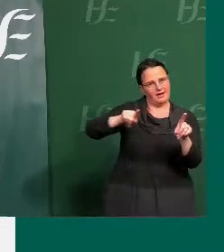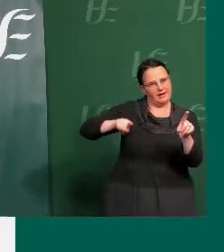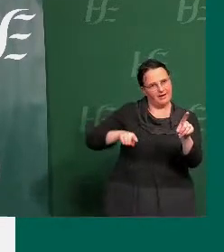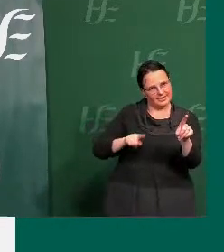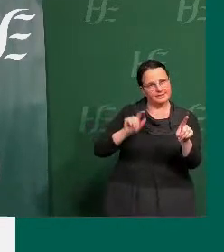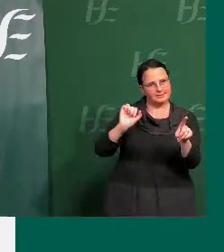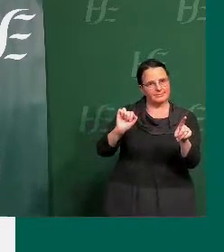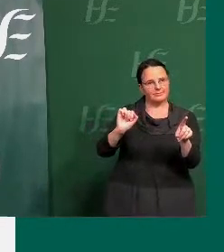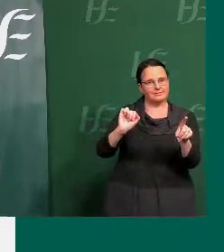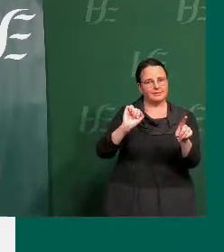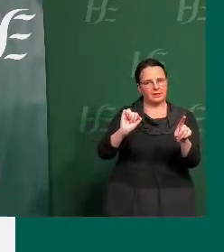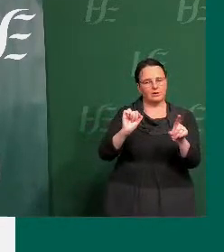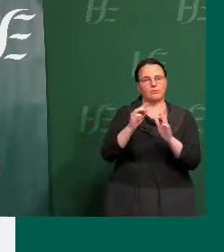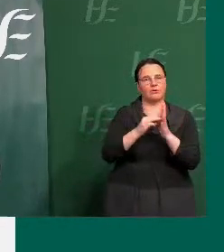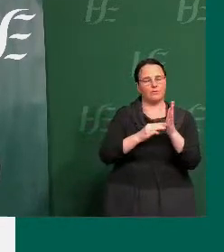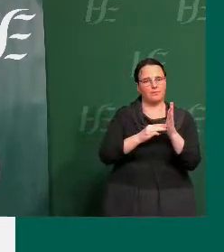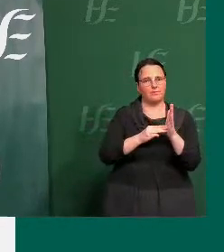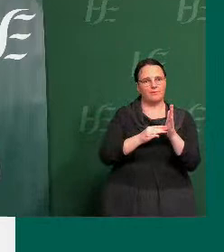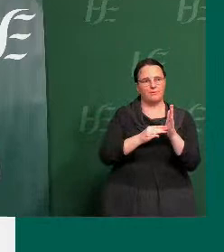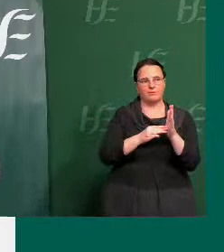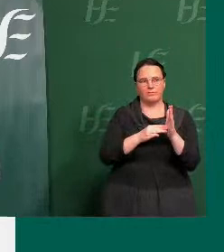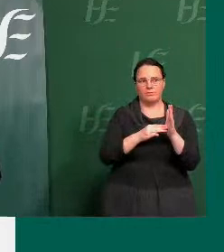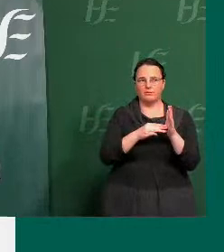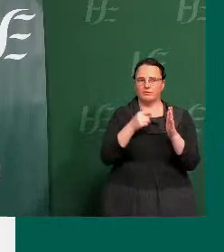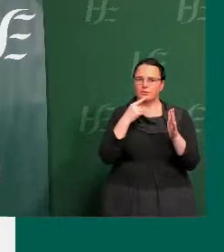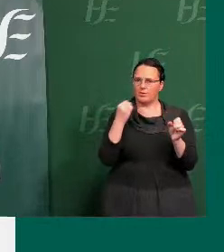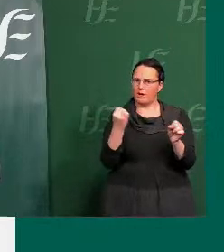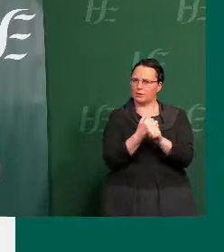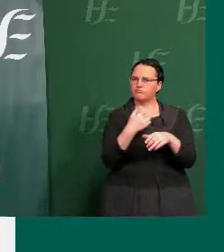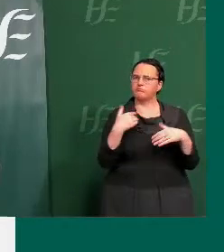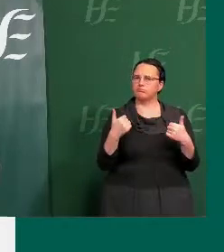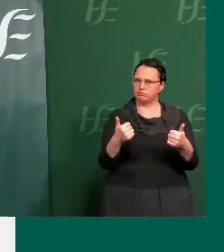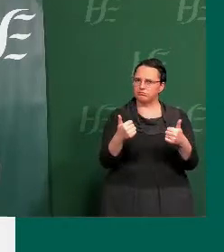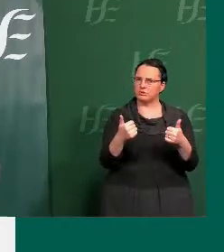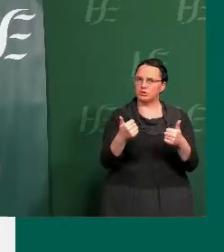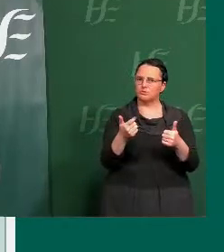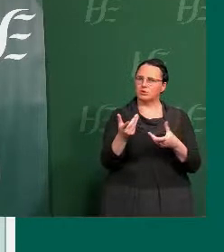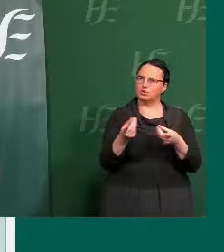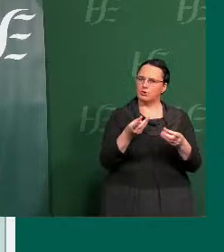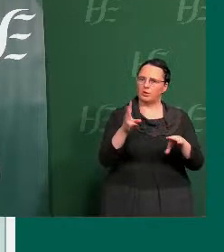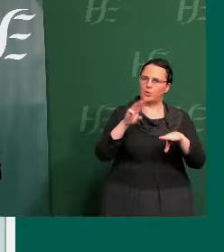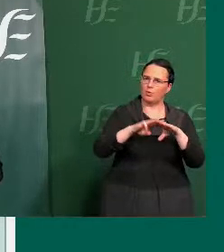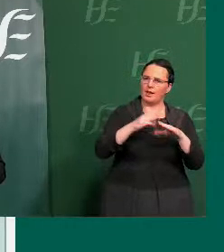programme. So we are benchmarking quite well across Europe in it.